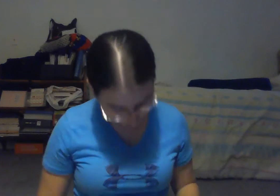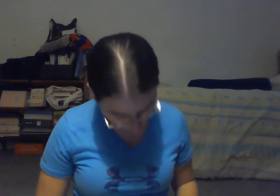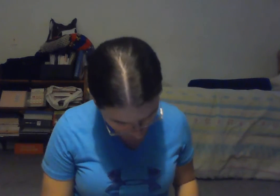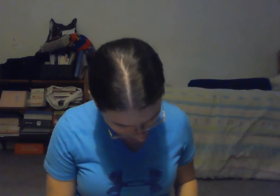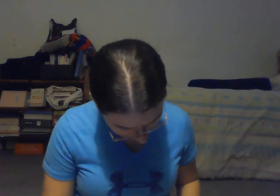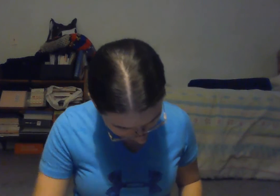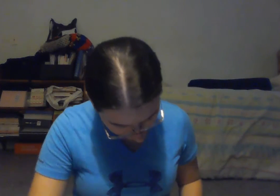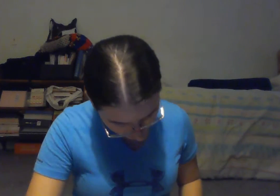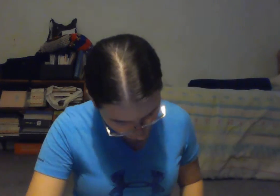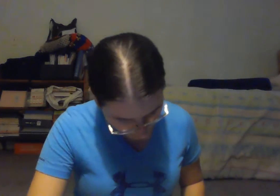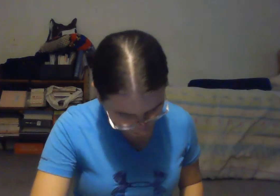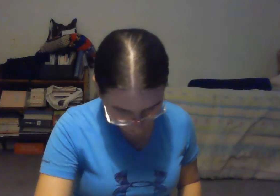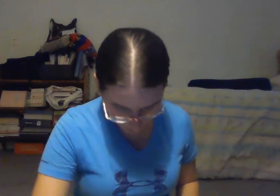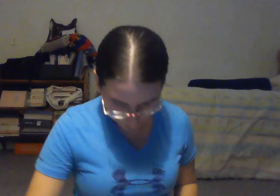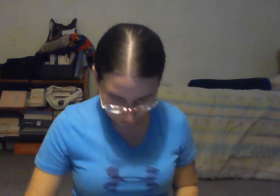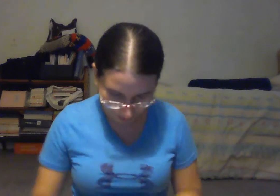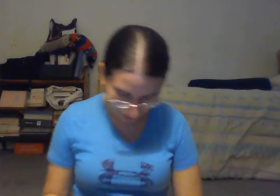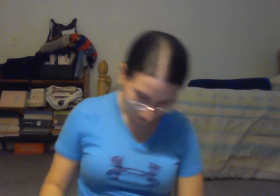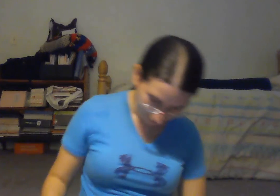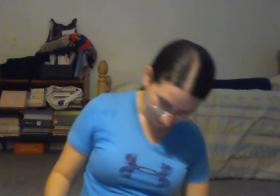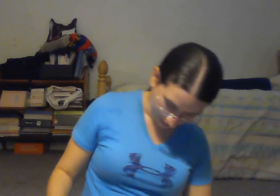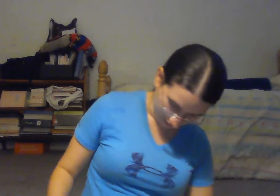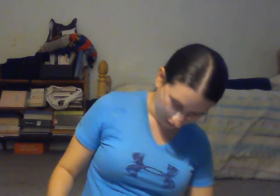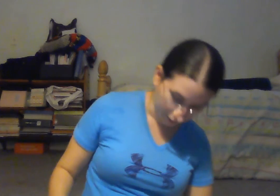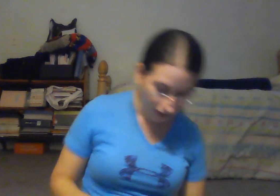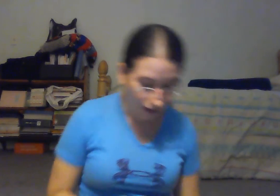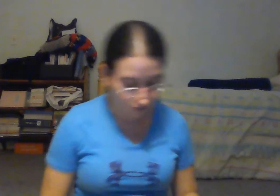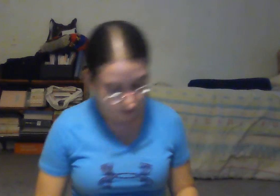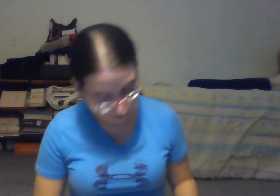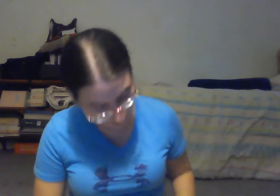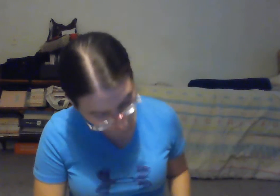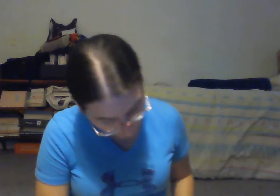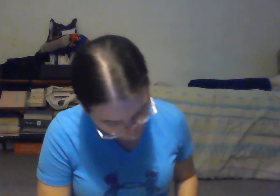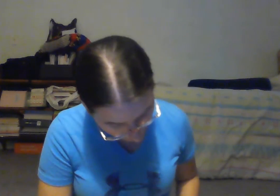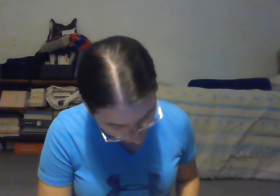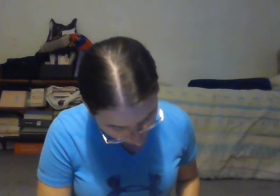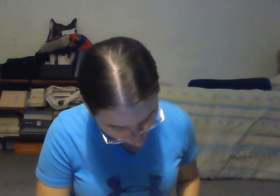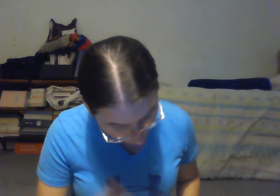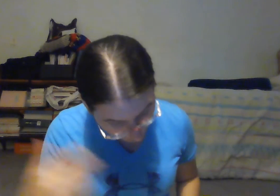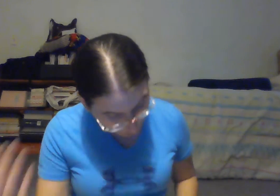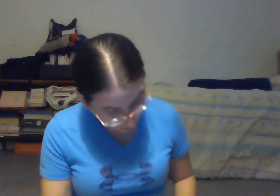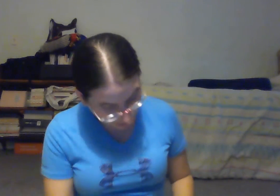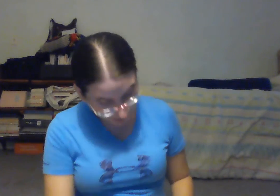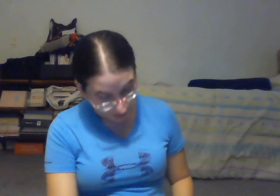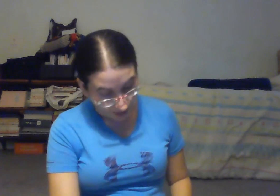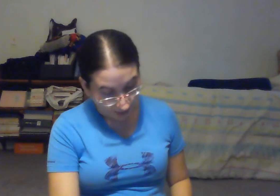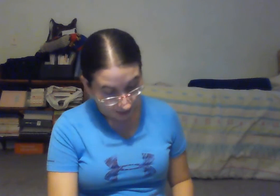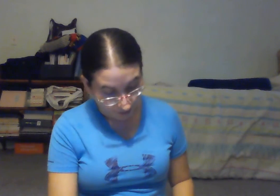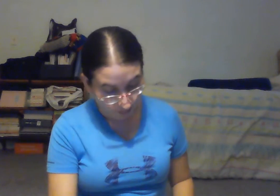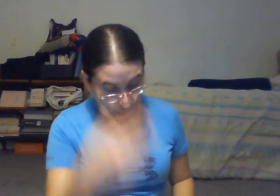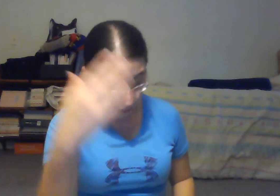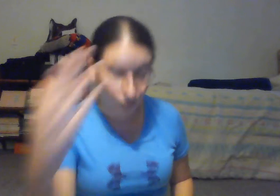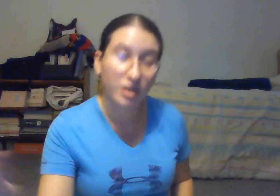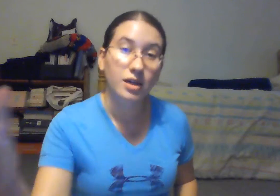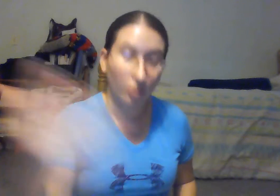structure. Or we have been. Yeah, we have been. But you could say, I have book 3, or